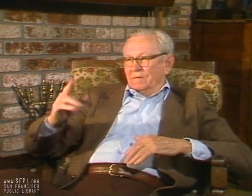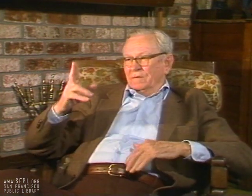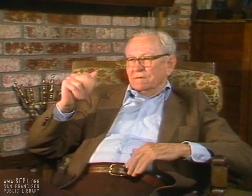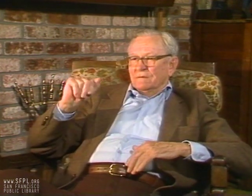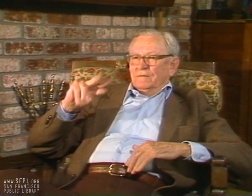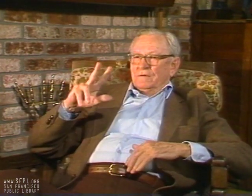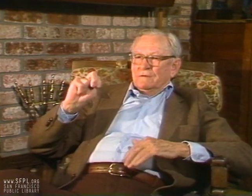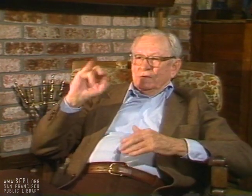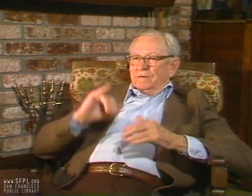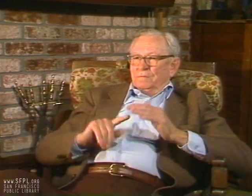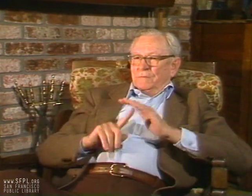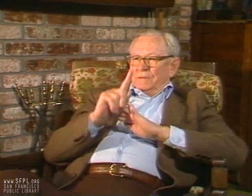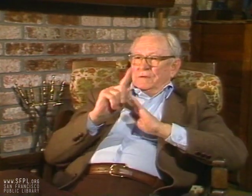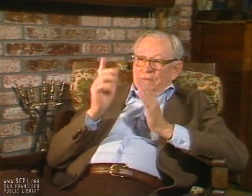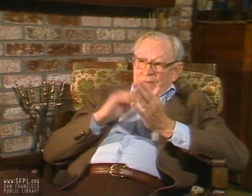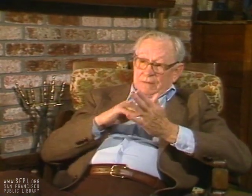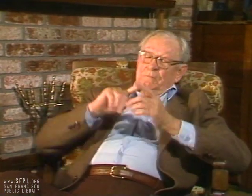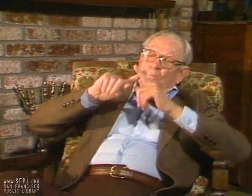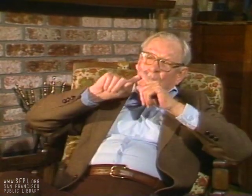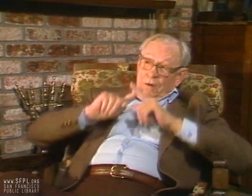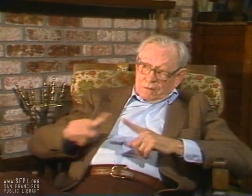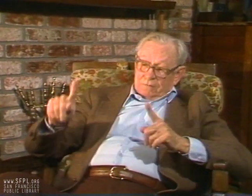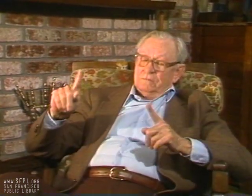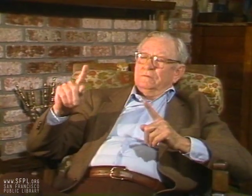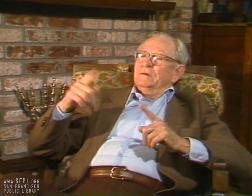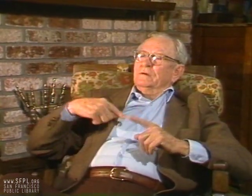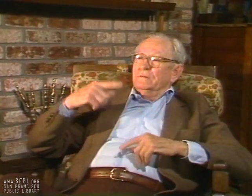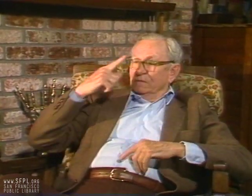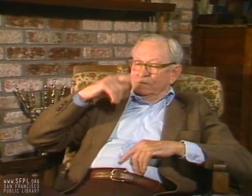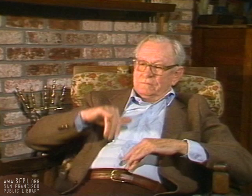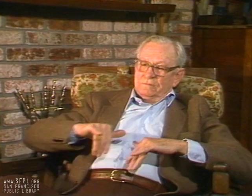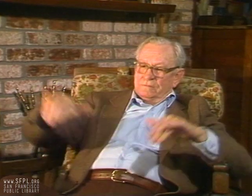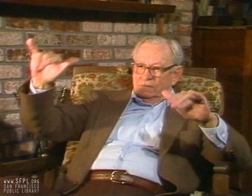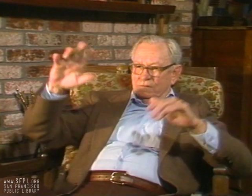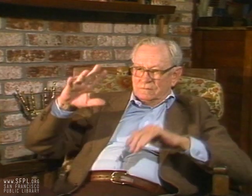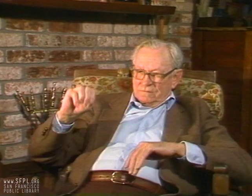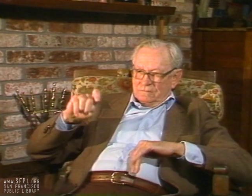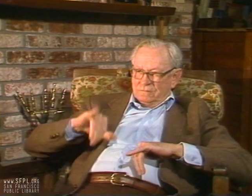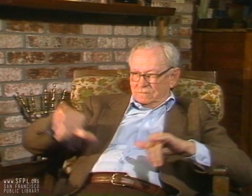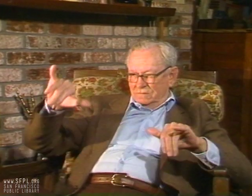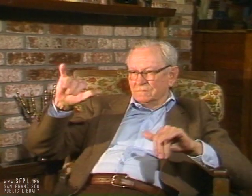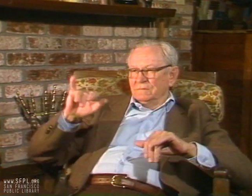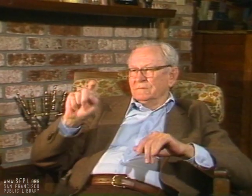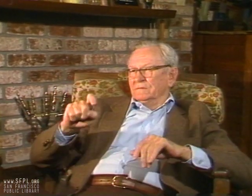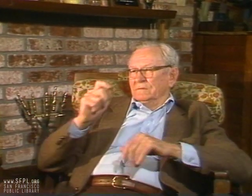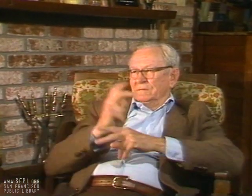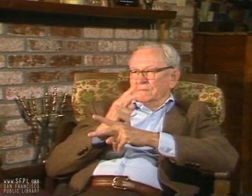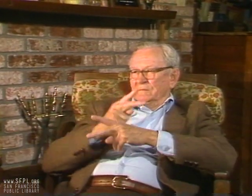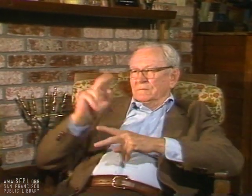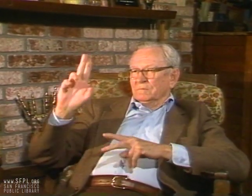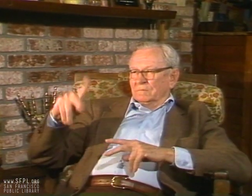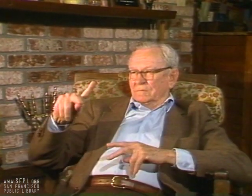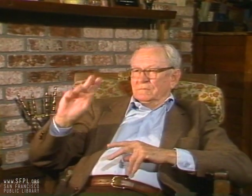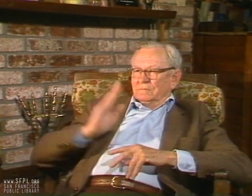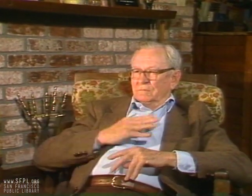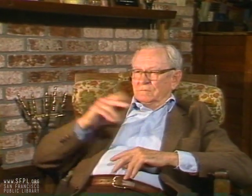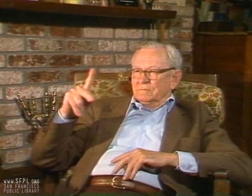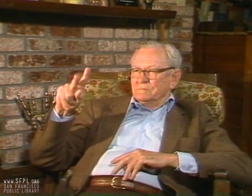I really hope, we are never faced with this problem again. Still, maintaining our publicity